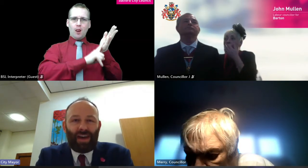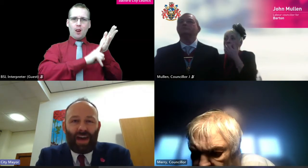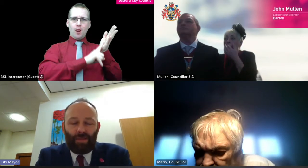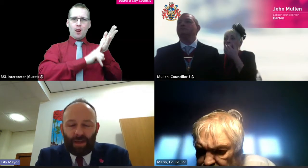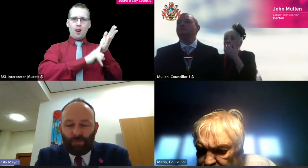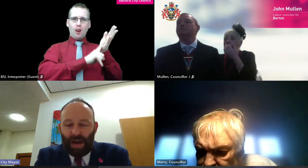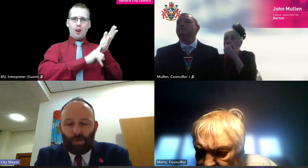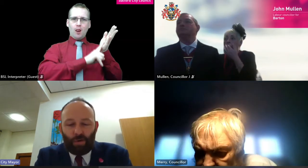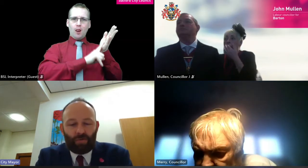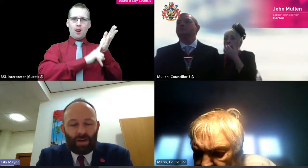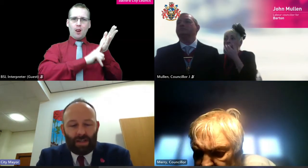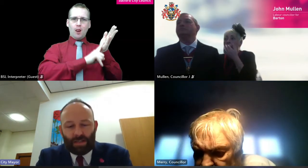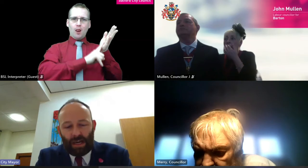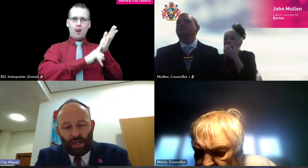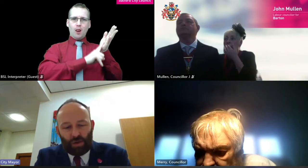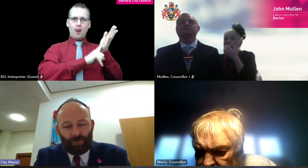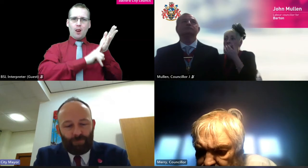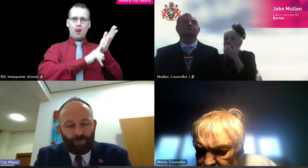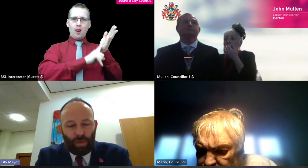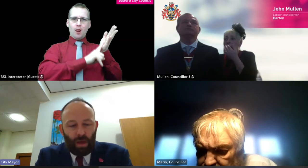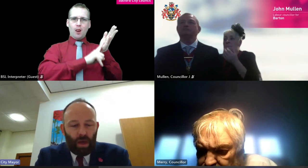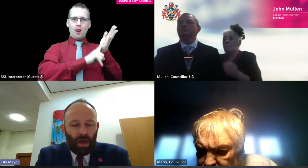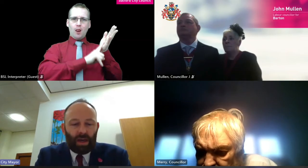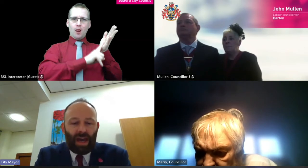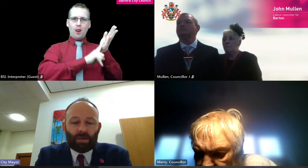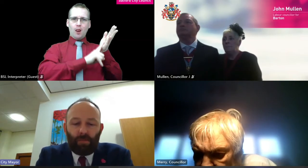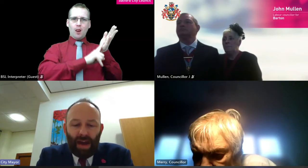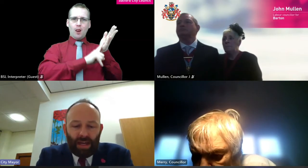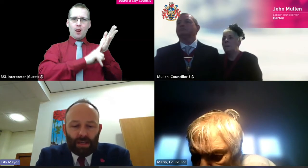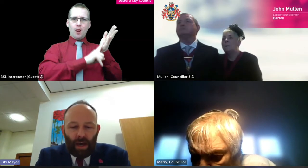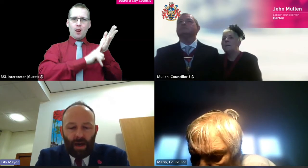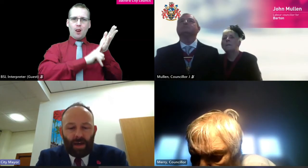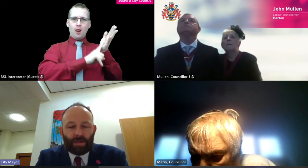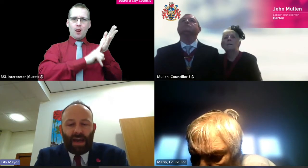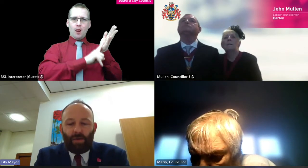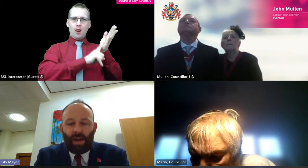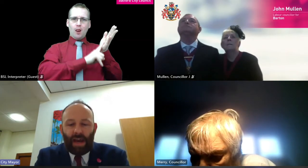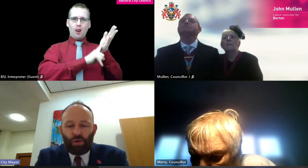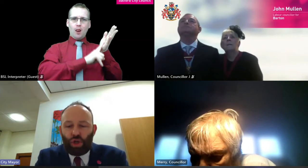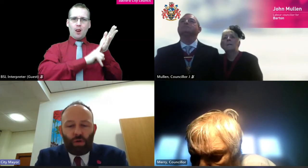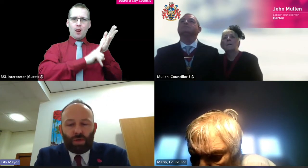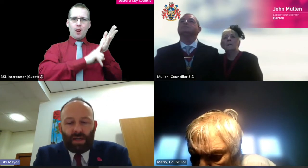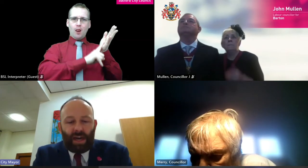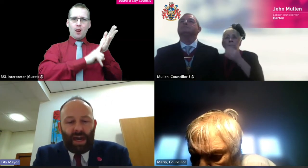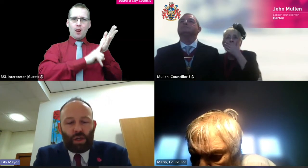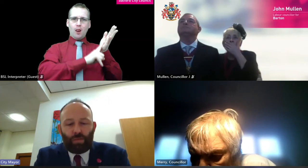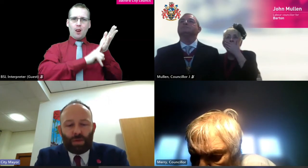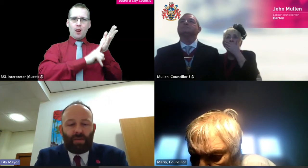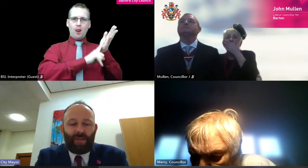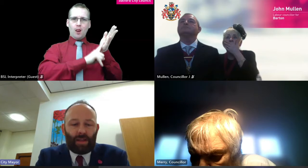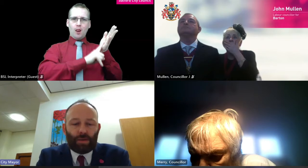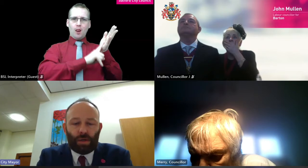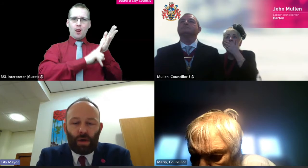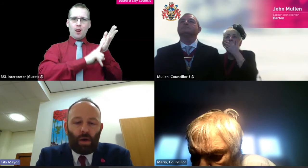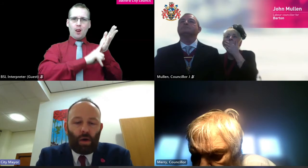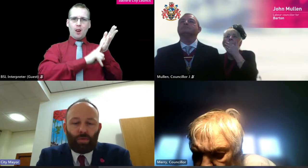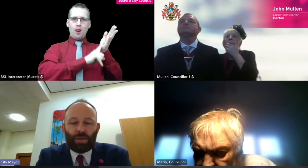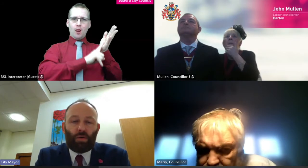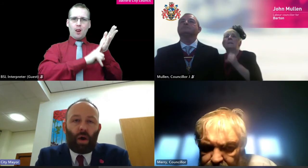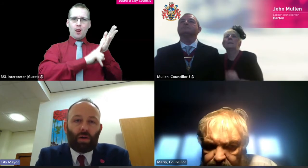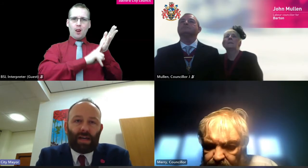council and this mayoral installation. Councillor McIntyre has carried out numerous engagements and